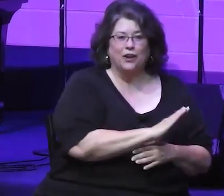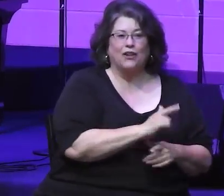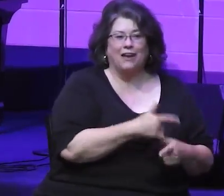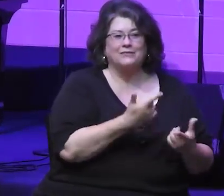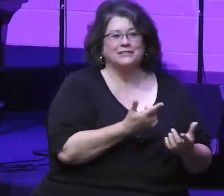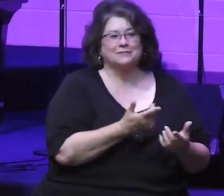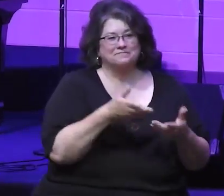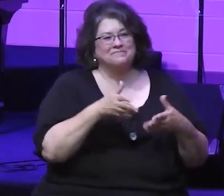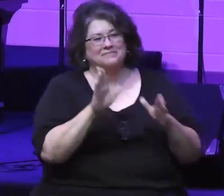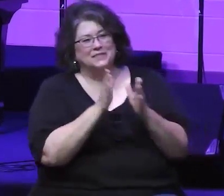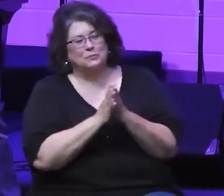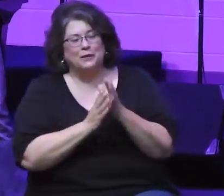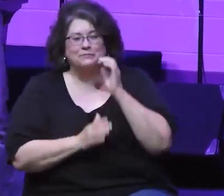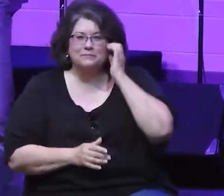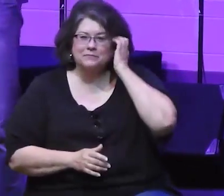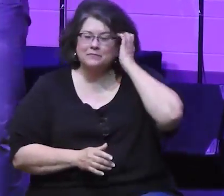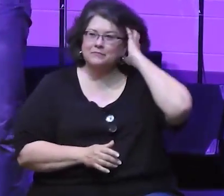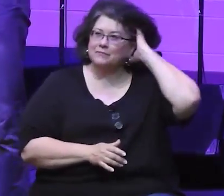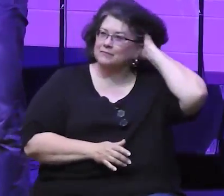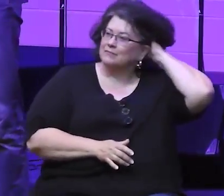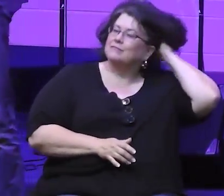So let's pray together.